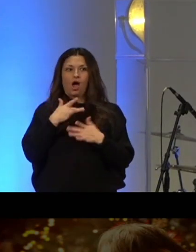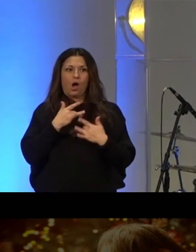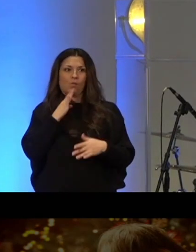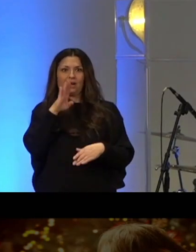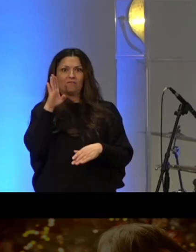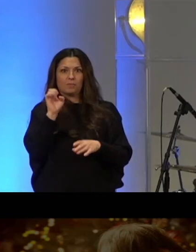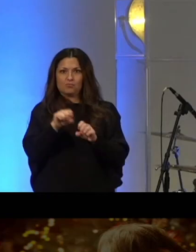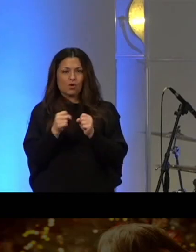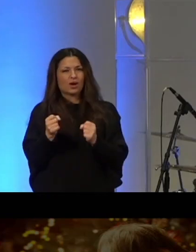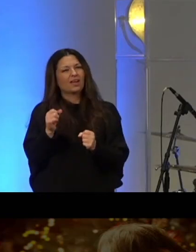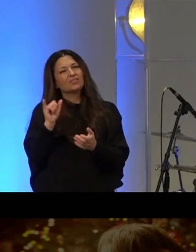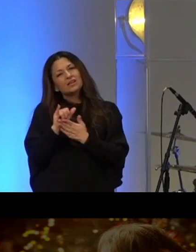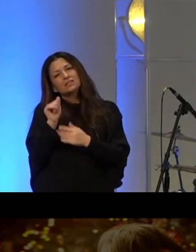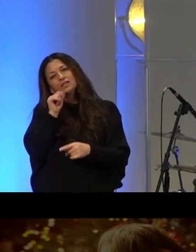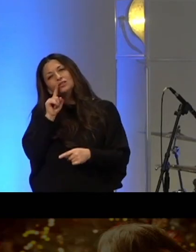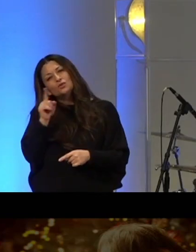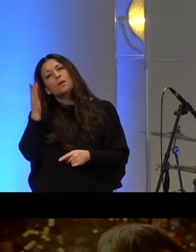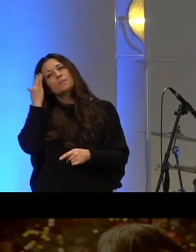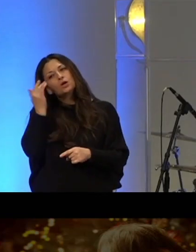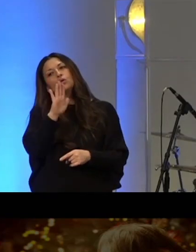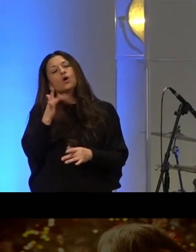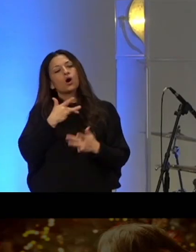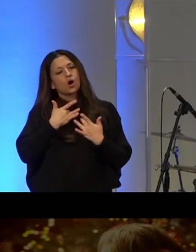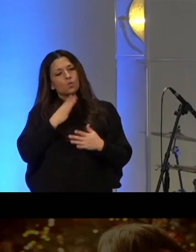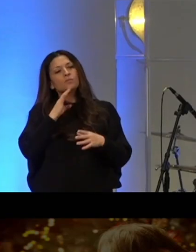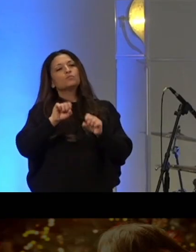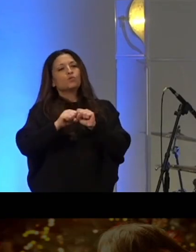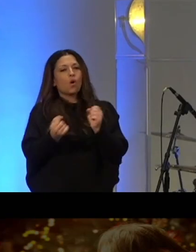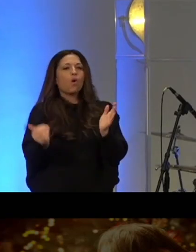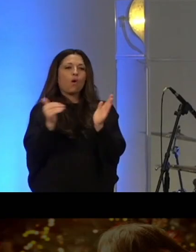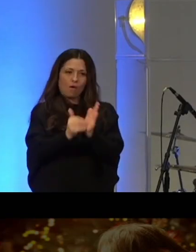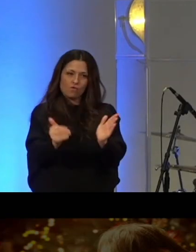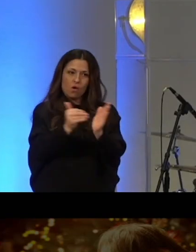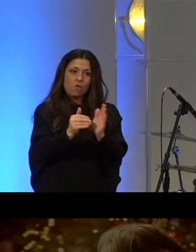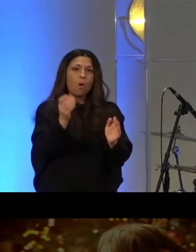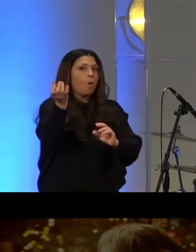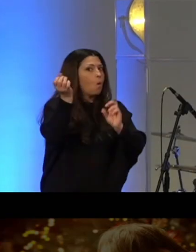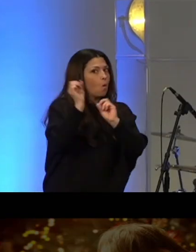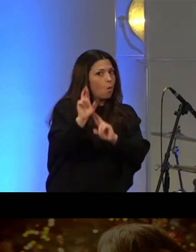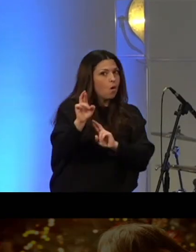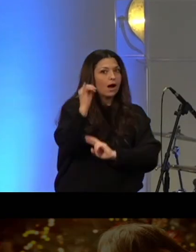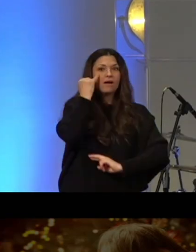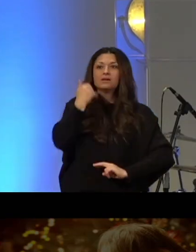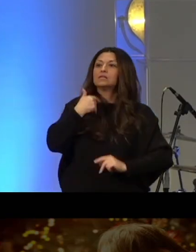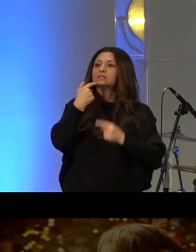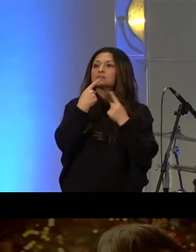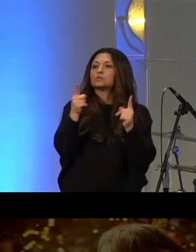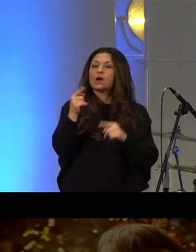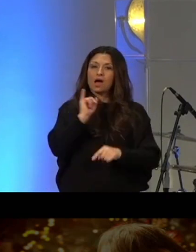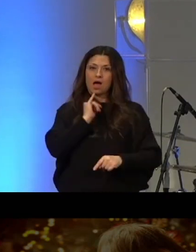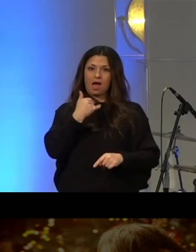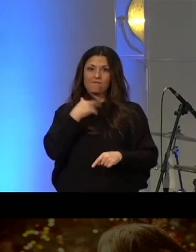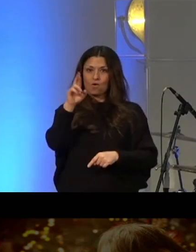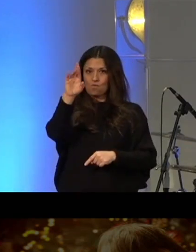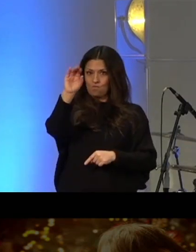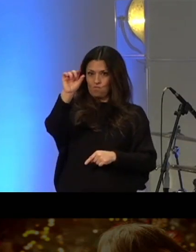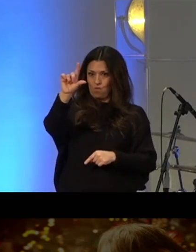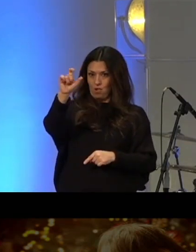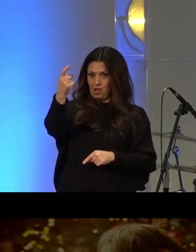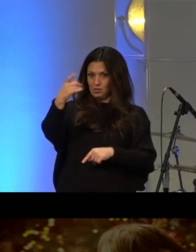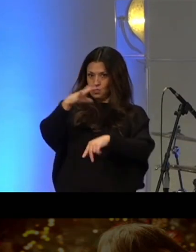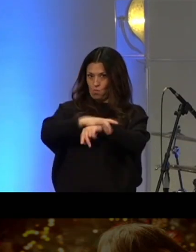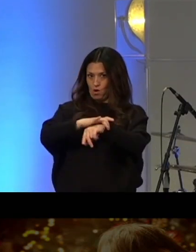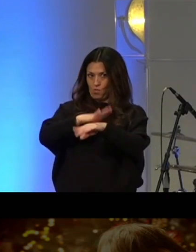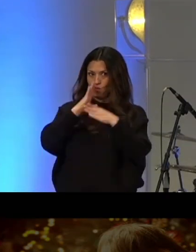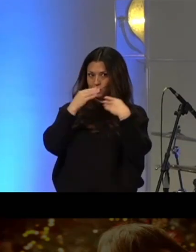you'll know that's not true, right? Because your heart will be broken over and over again. Or if I told you I've got a Rolex watch and I'll sell it